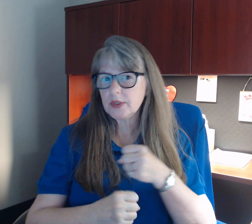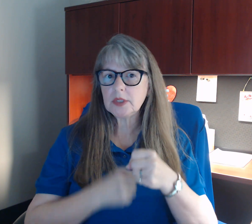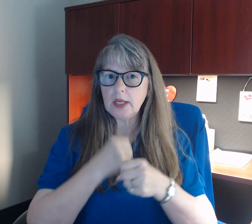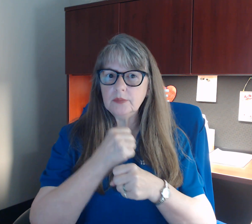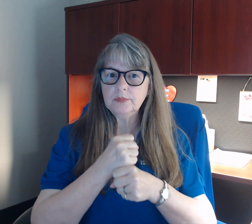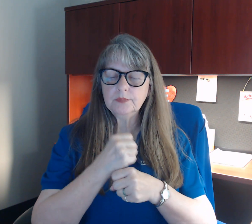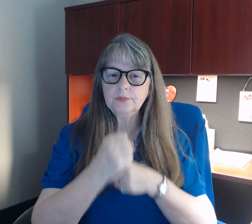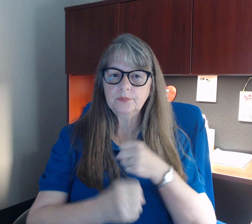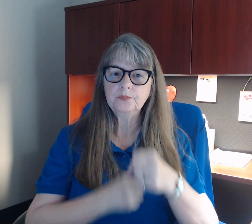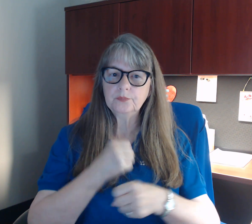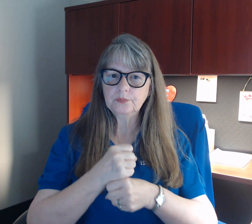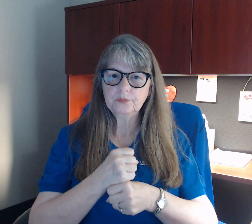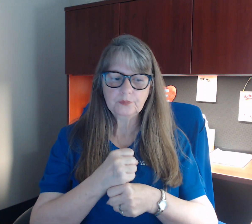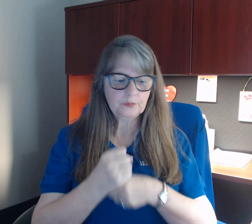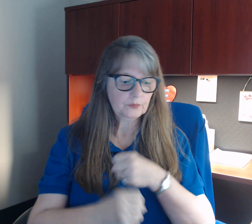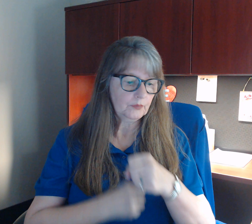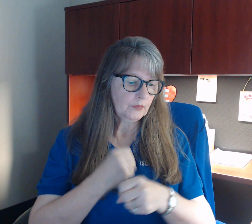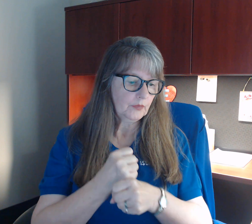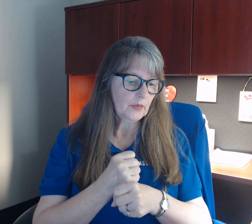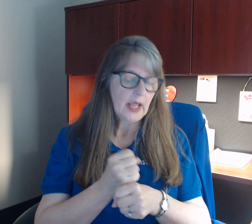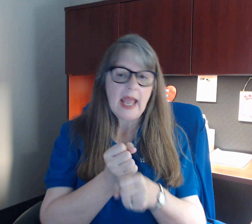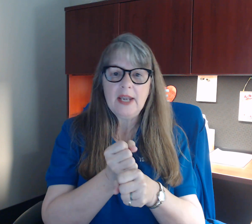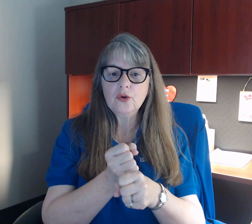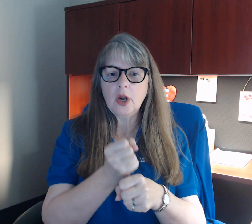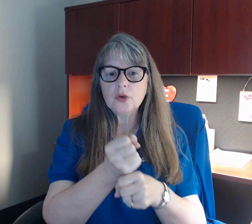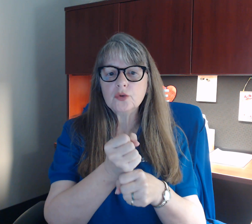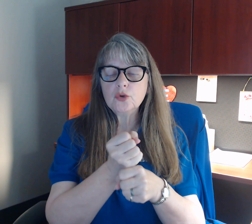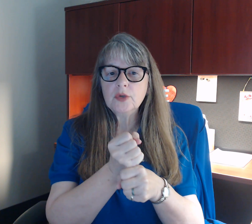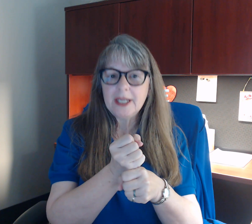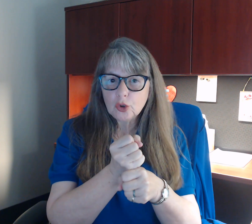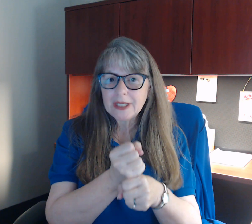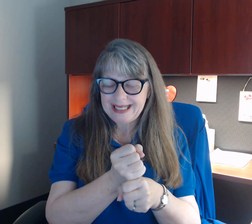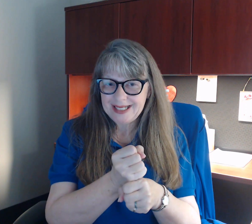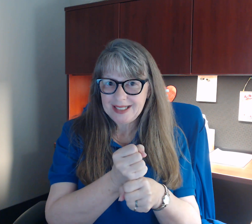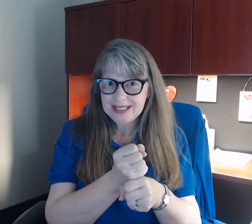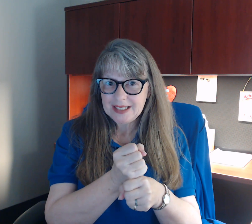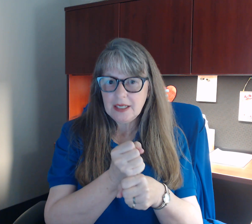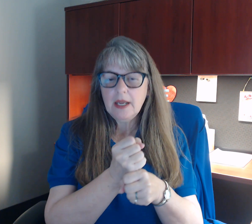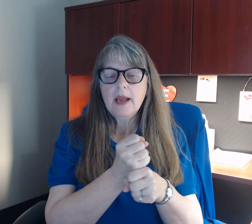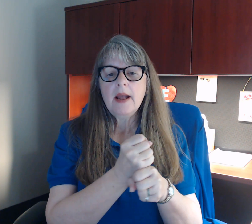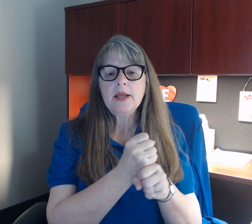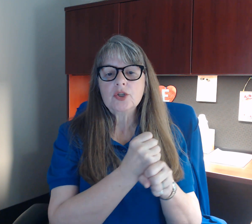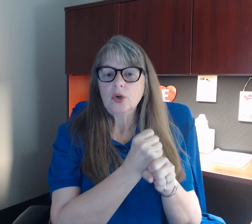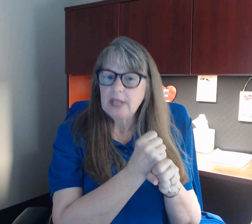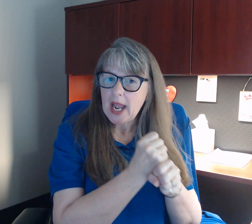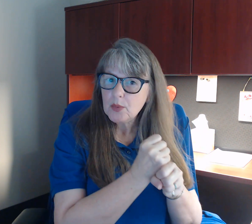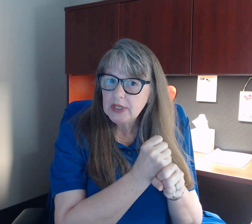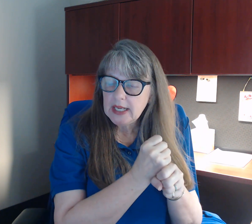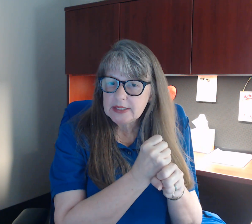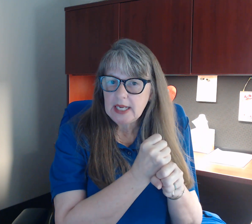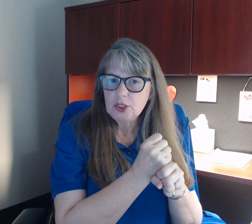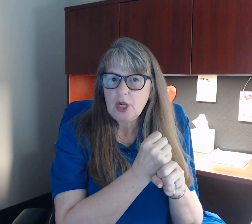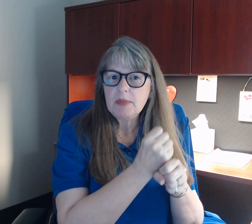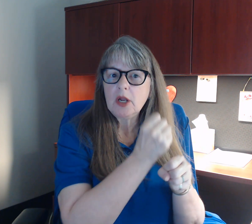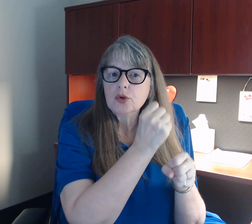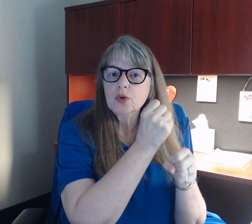sun. And you can also do yearly, It starts out with an S hand shape. It goes to a